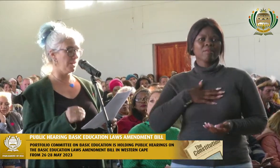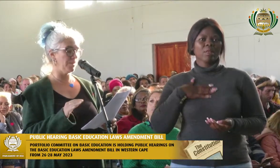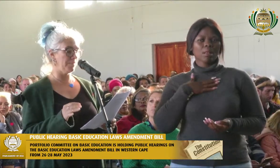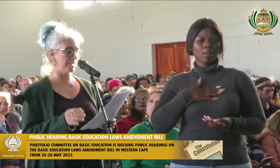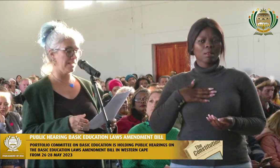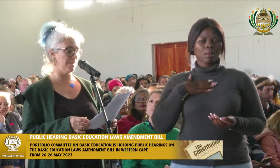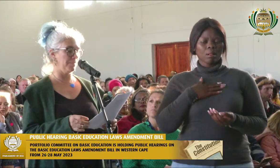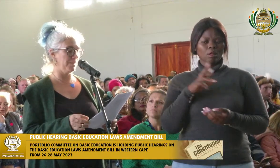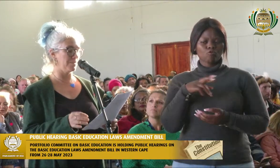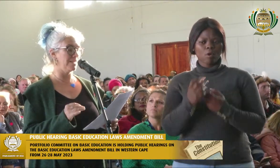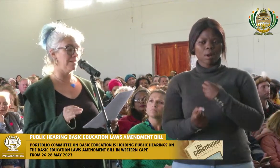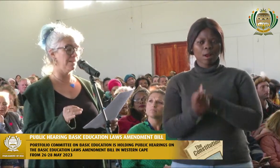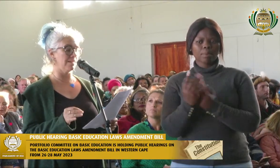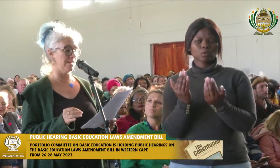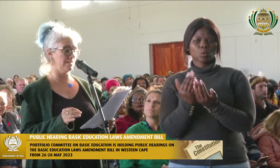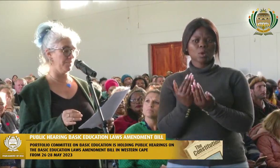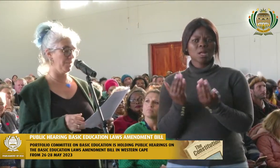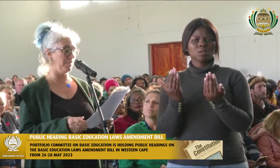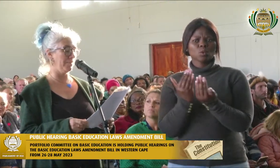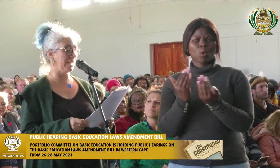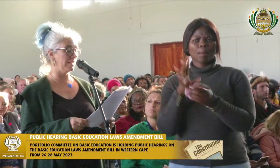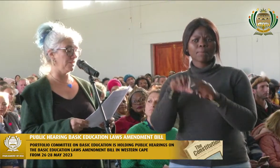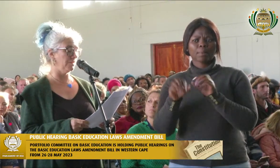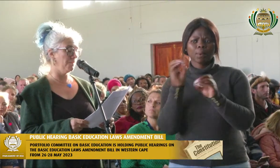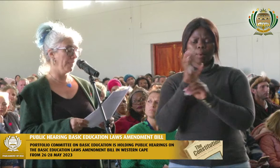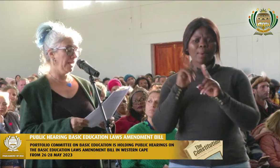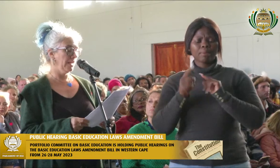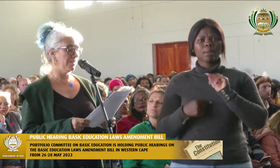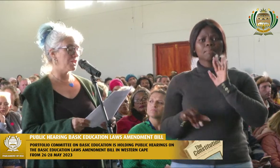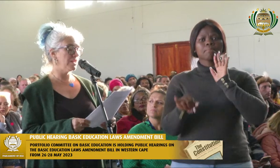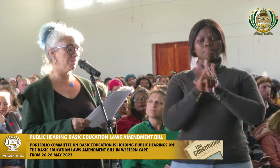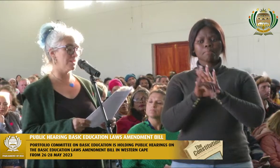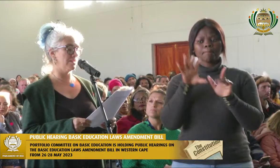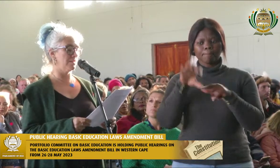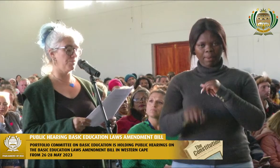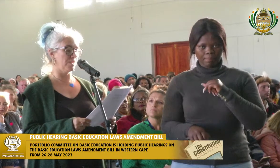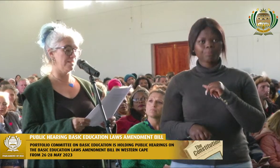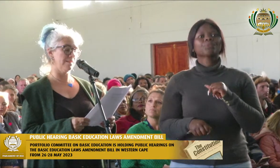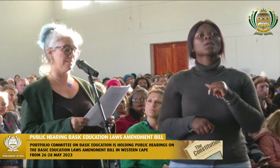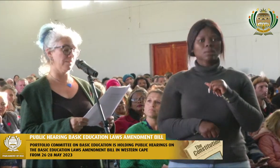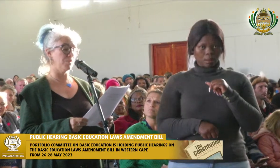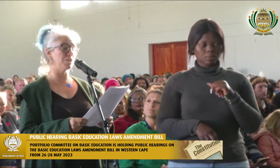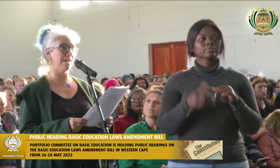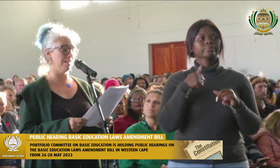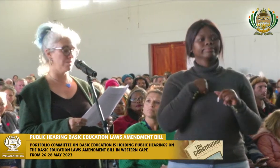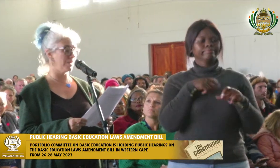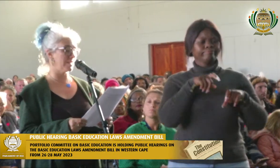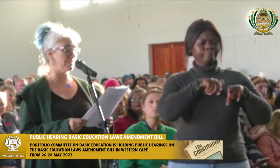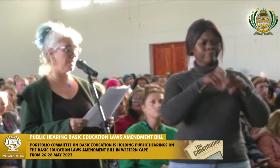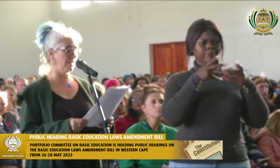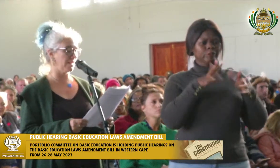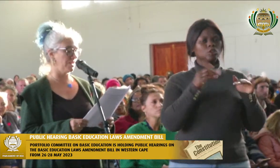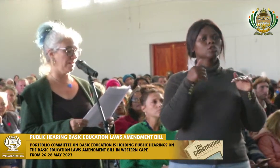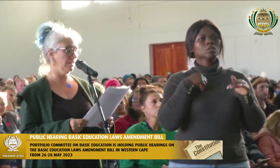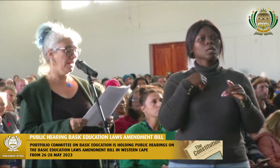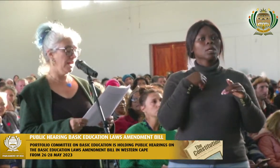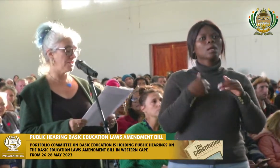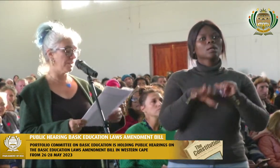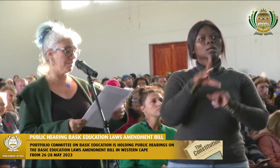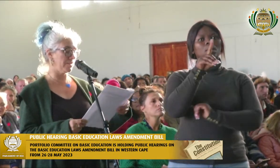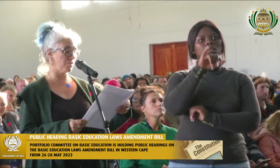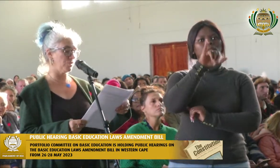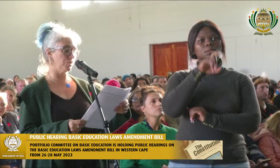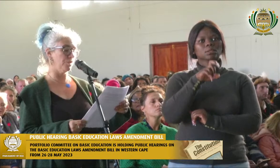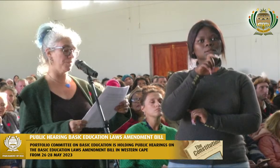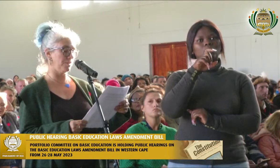see it. No one picked it up. There was nothing indicating a problem, but I knew. Eventually, he was tested for dyslexia, which he has, quite severely, actually. I